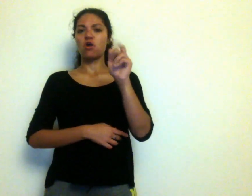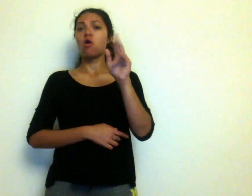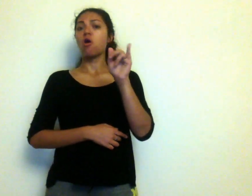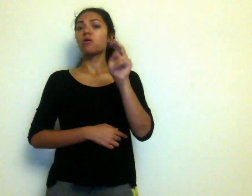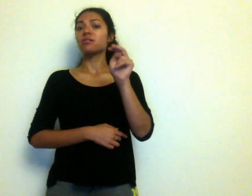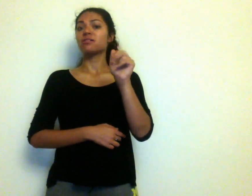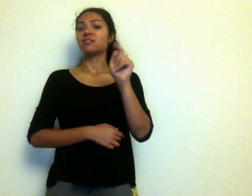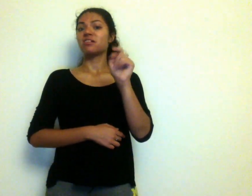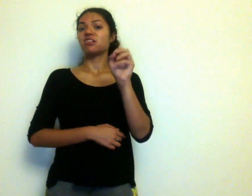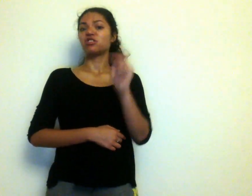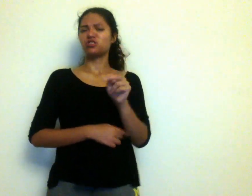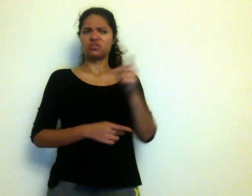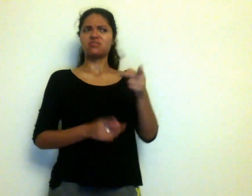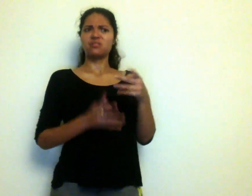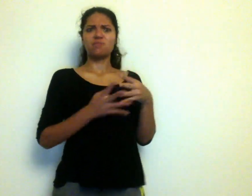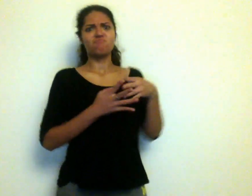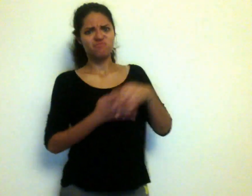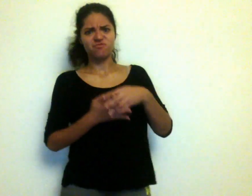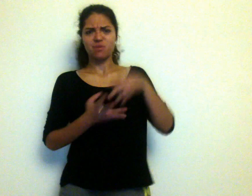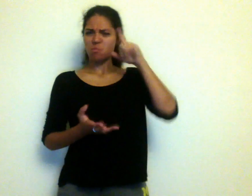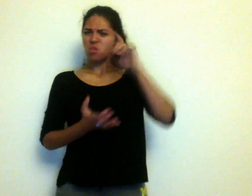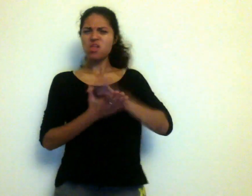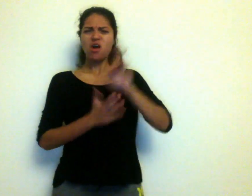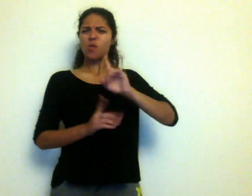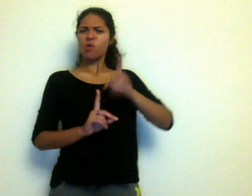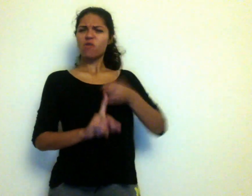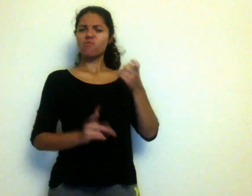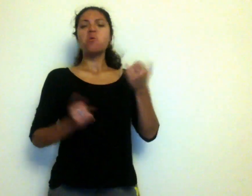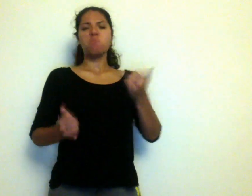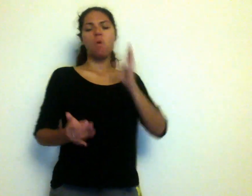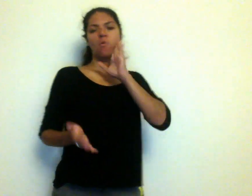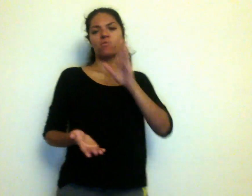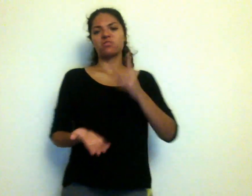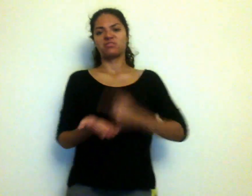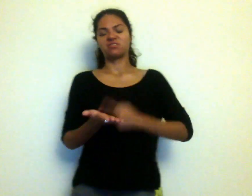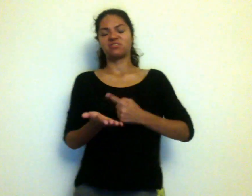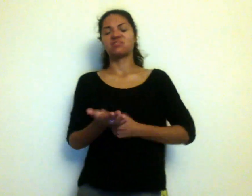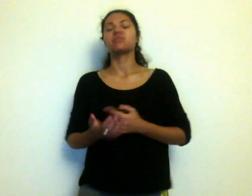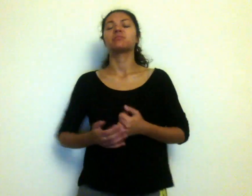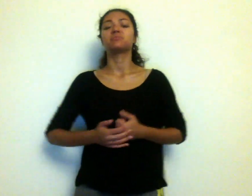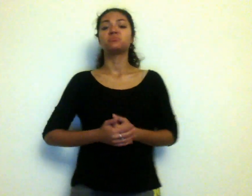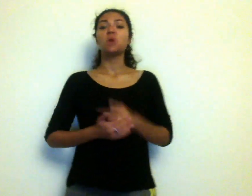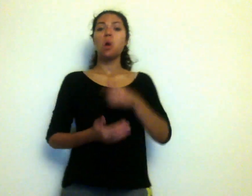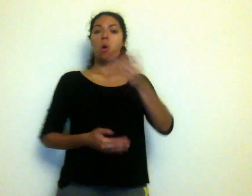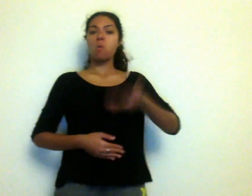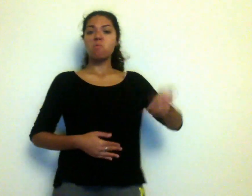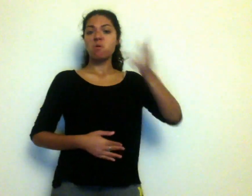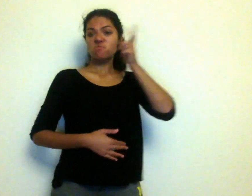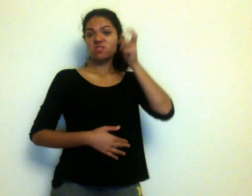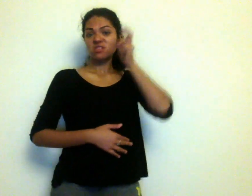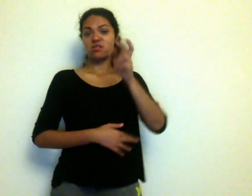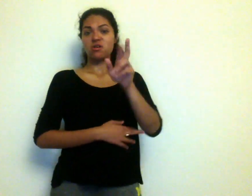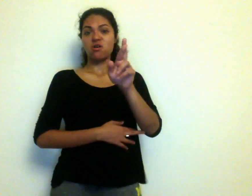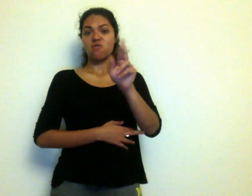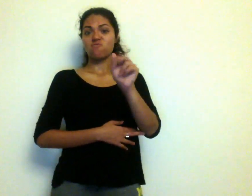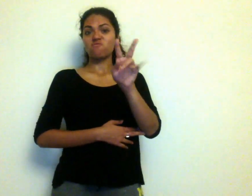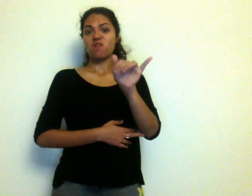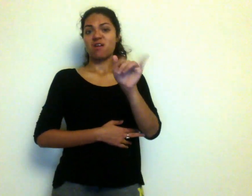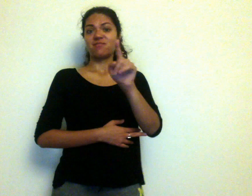and apologist Ravi Zacharias. Over the last couple of weeks, we've been looking at what New Age thinkers believe and how